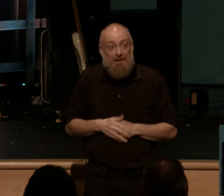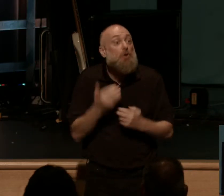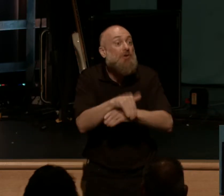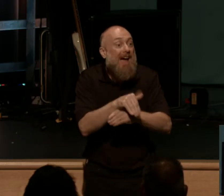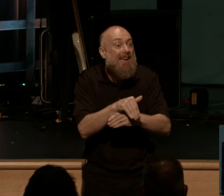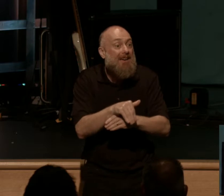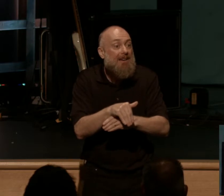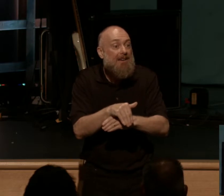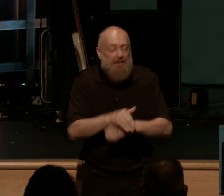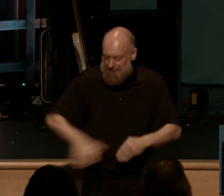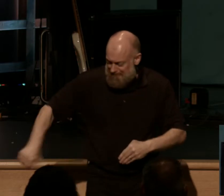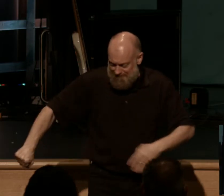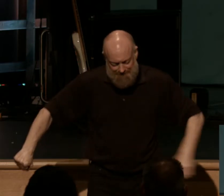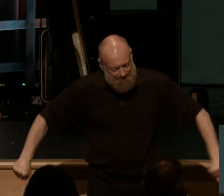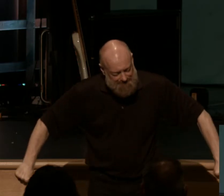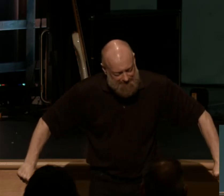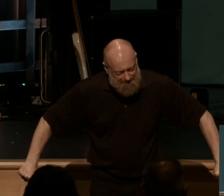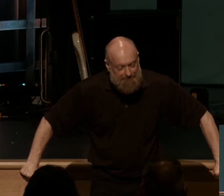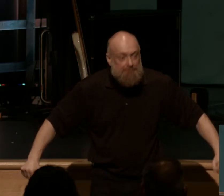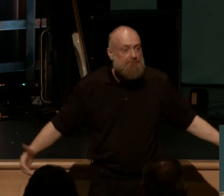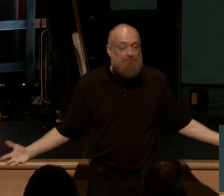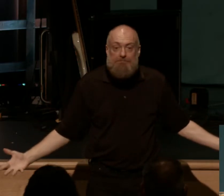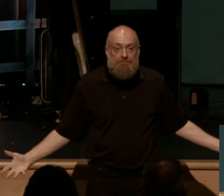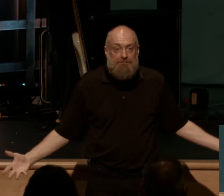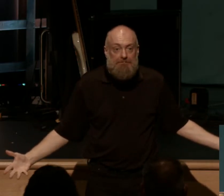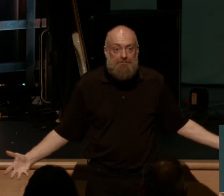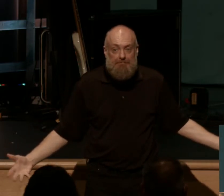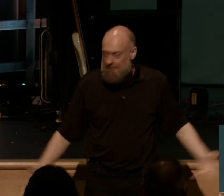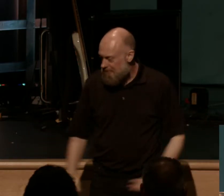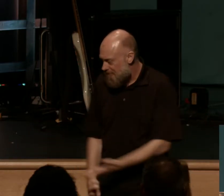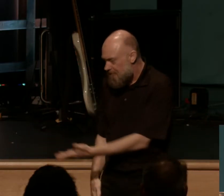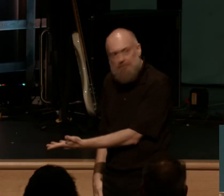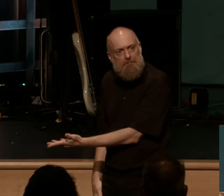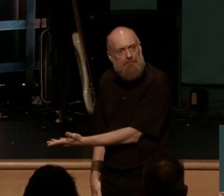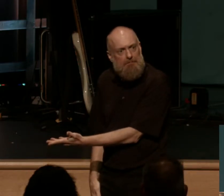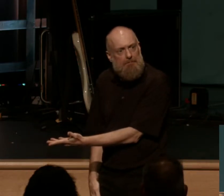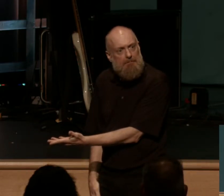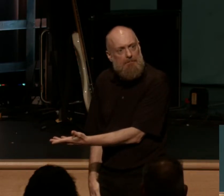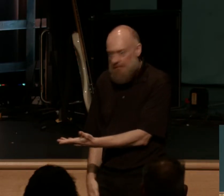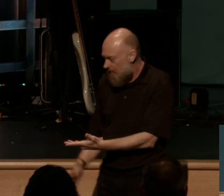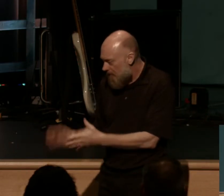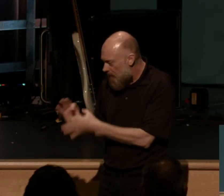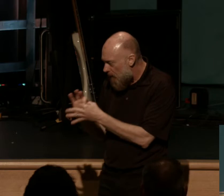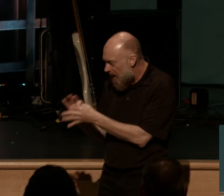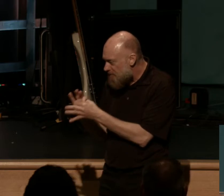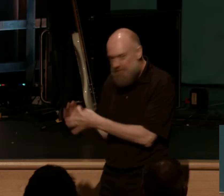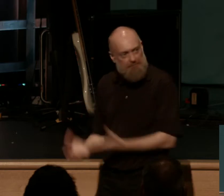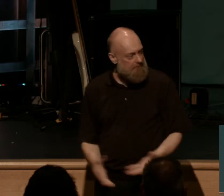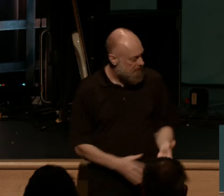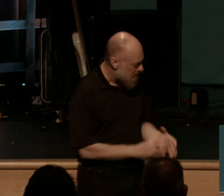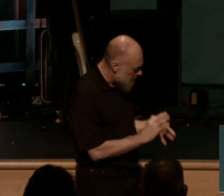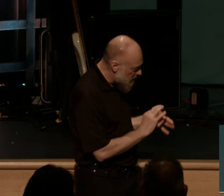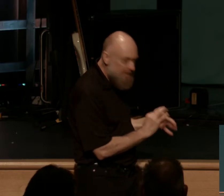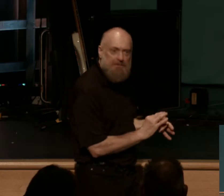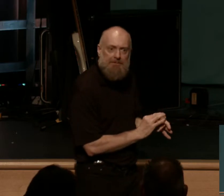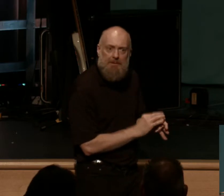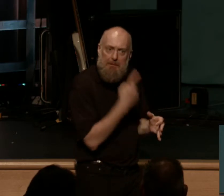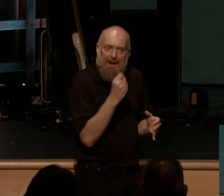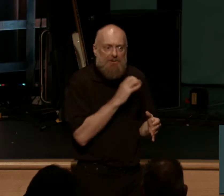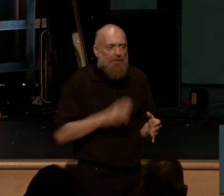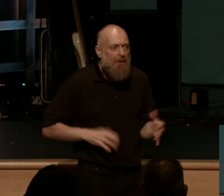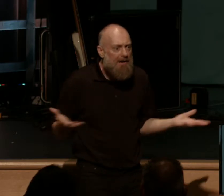but you join hands, you are there together, even right now, and you share something so intimate the world will never know apart from Jesus Christ. That